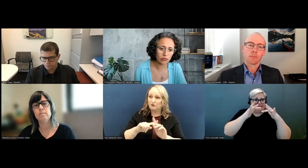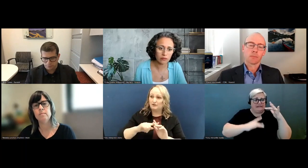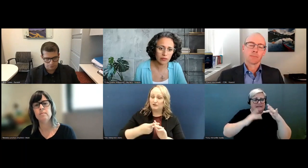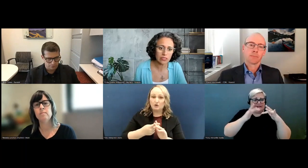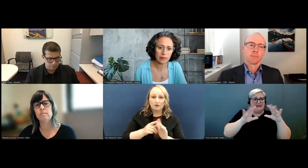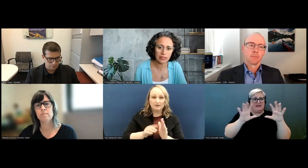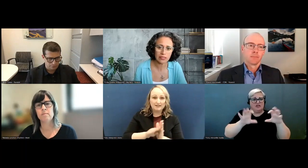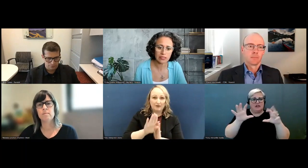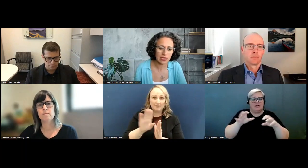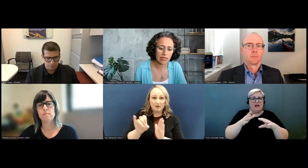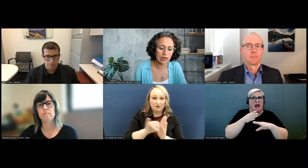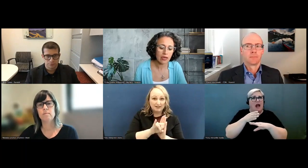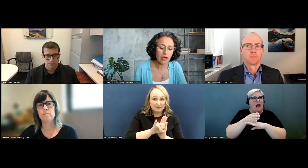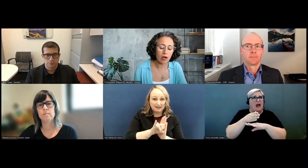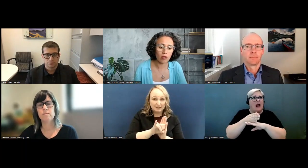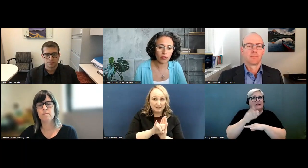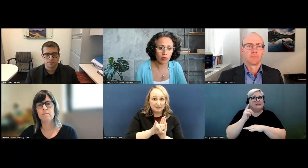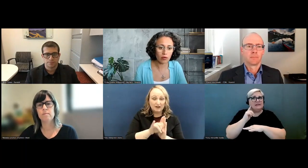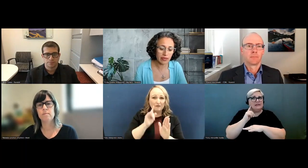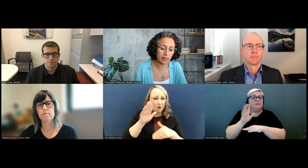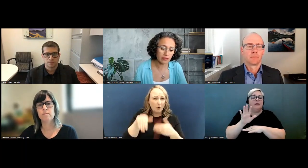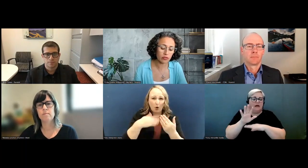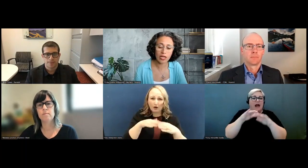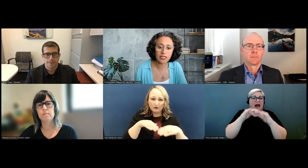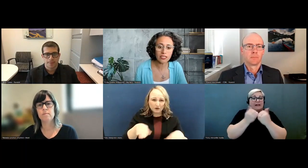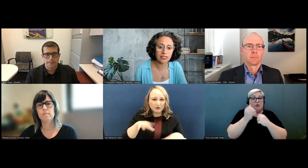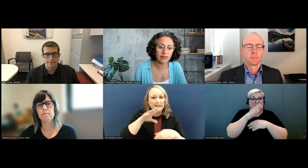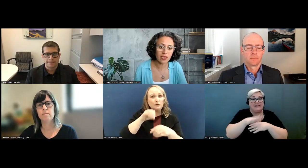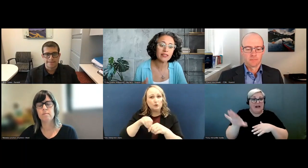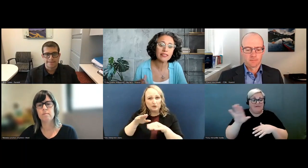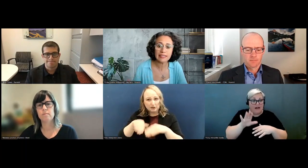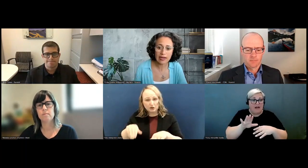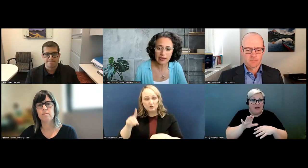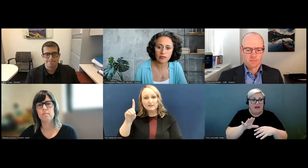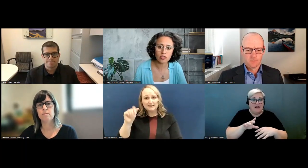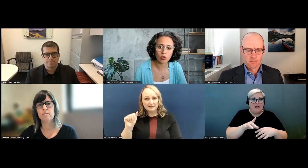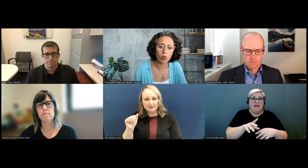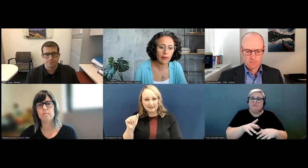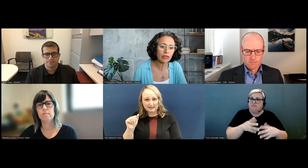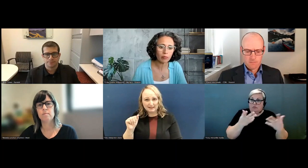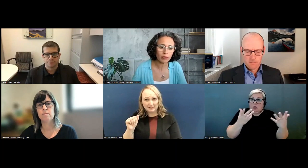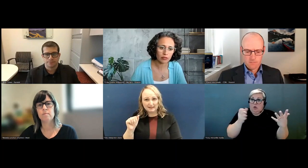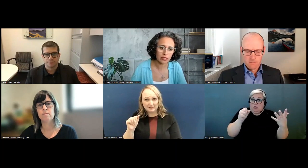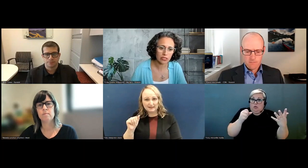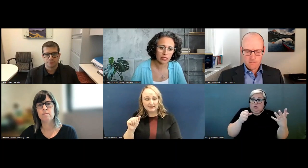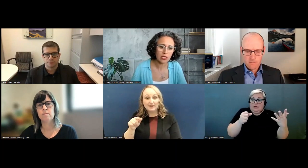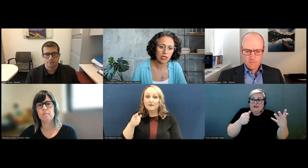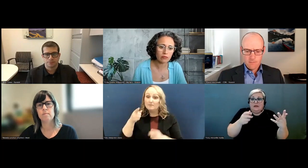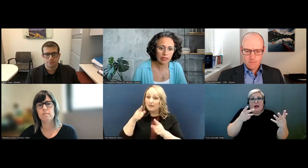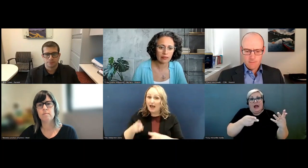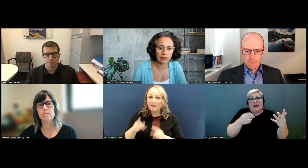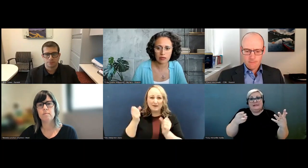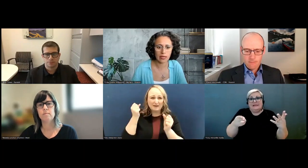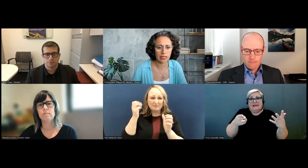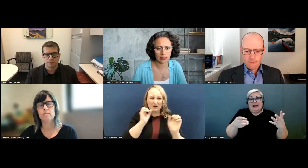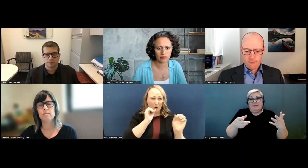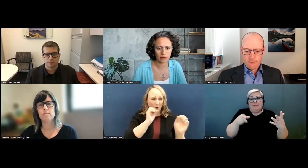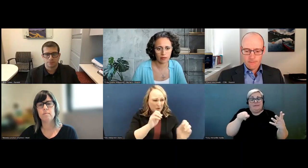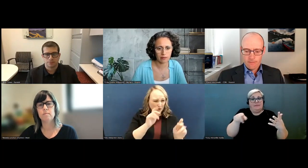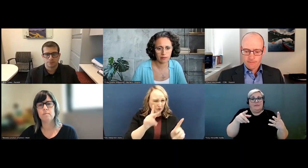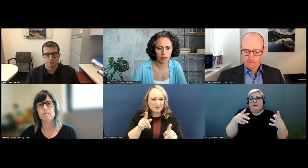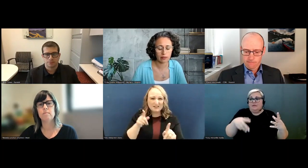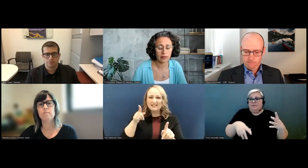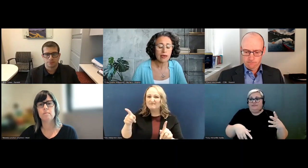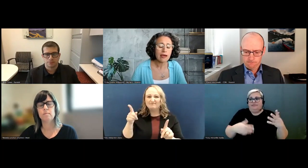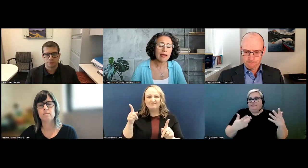for children with disabilities. And although the challenge is that they are denied of so many opportunities to make this a reality